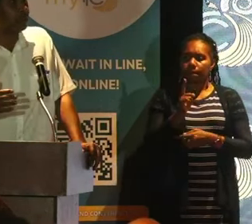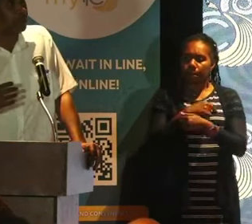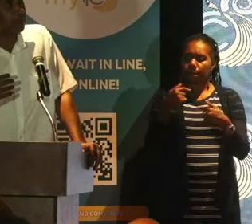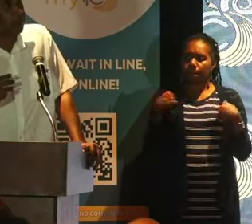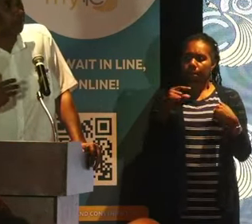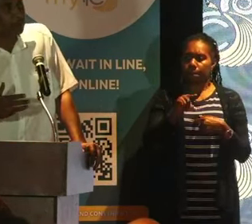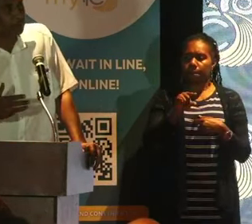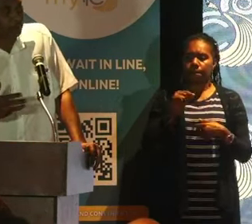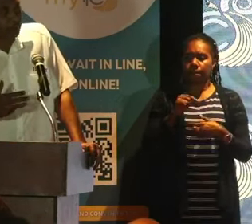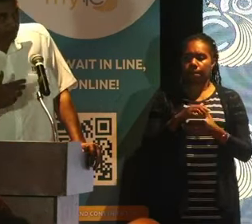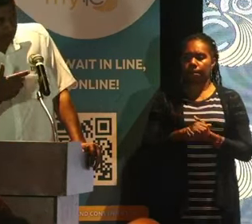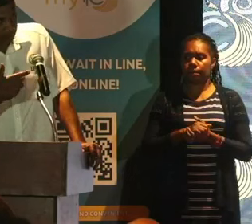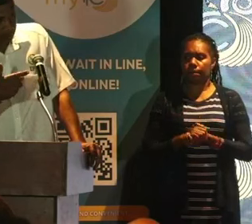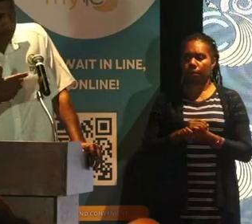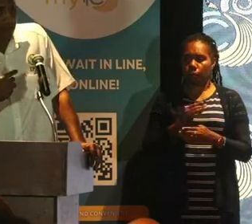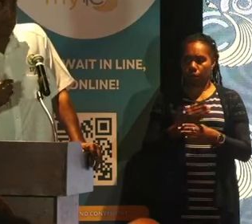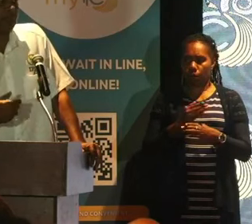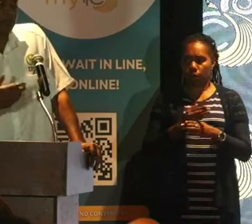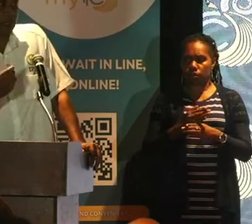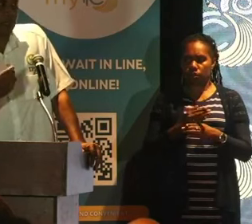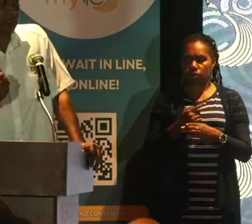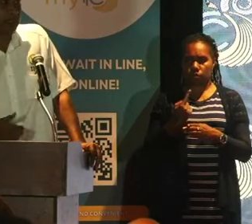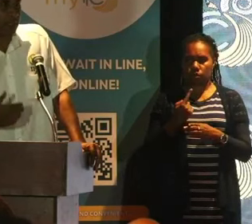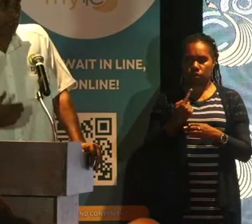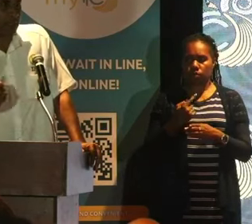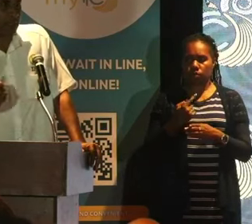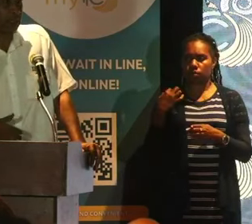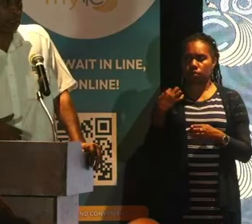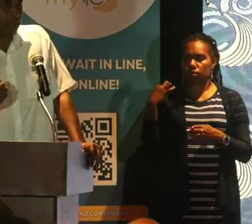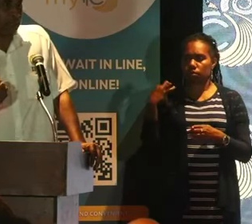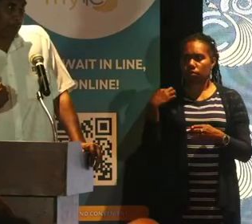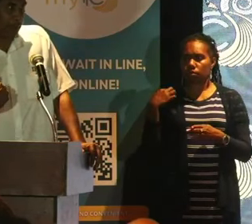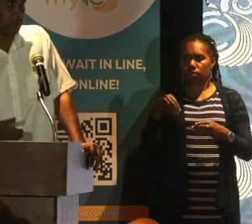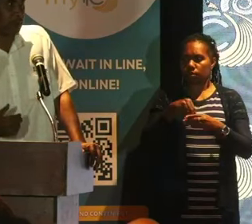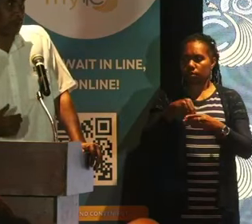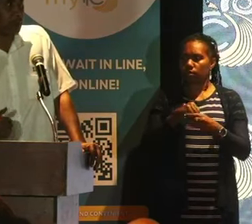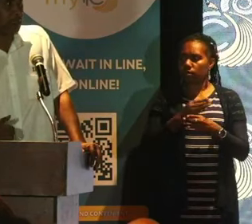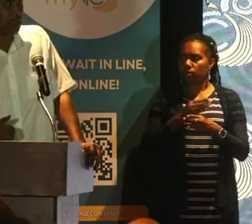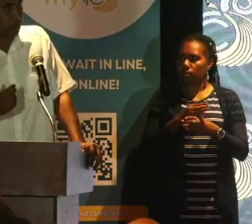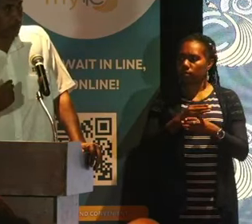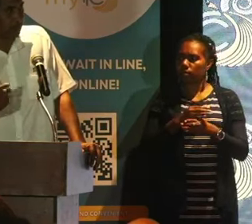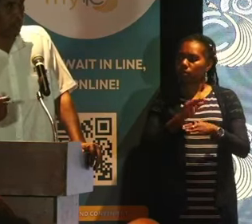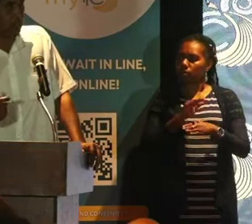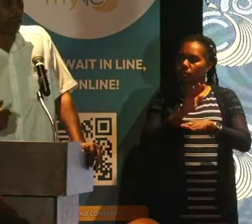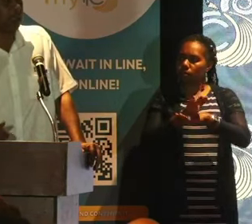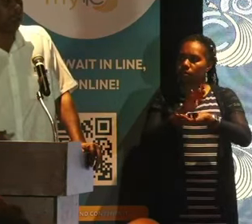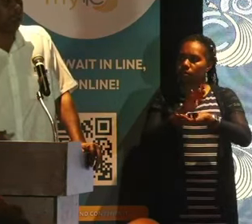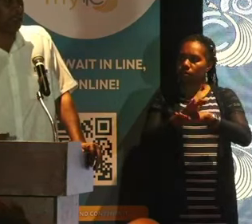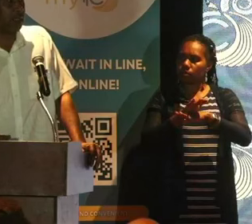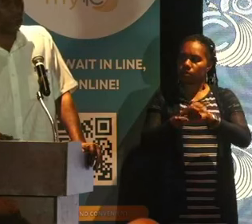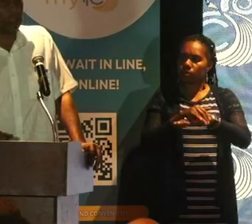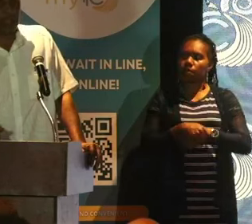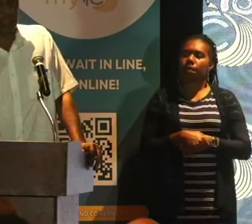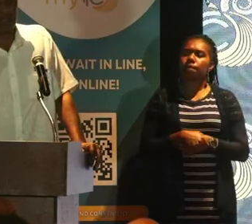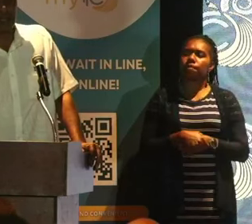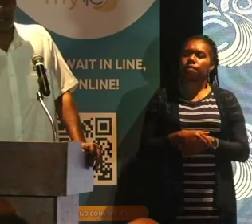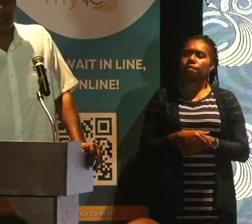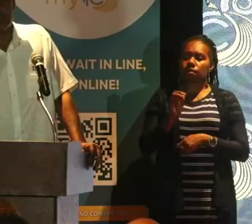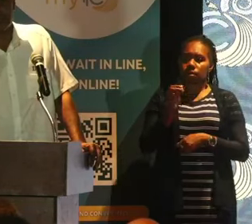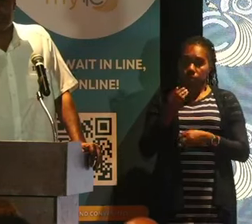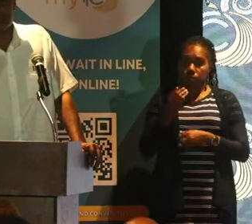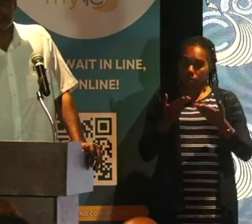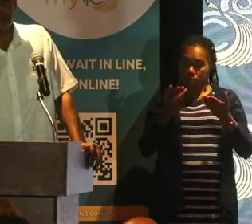think what I want to do is, as I said, please give us the name of that business, where they are located. There